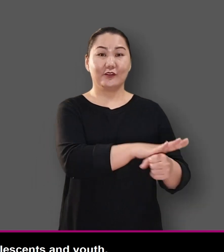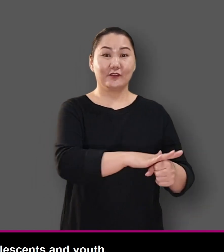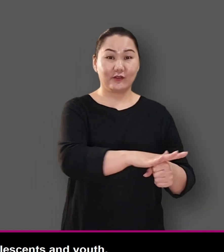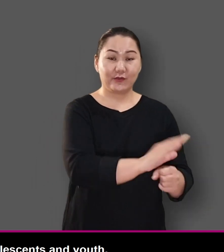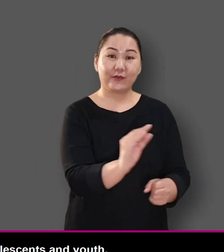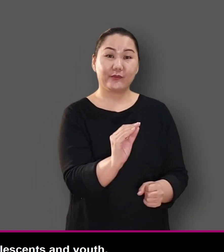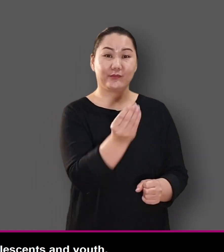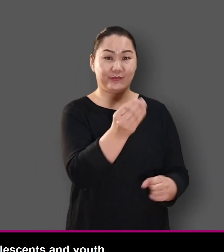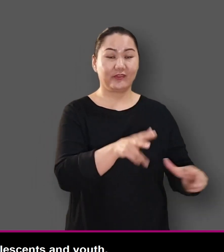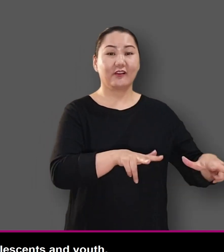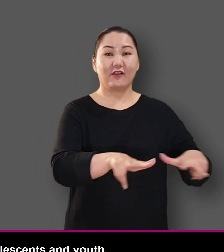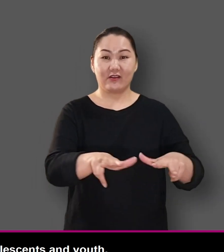especially adolescents and youth,